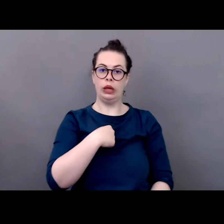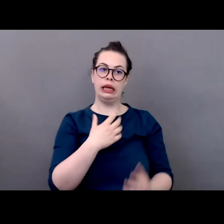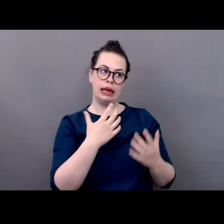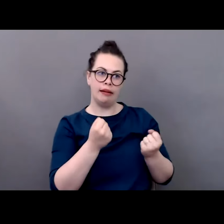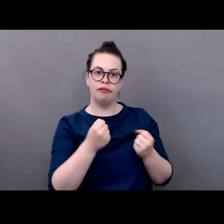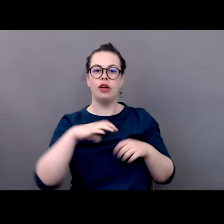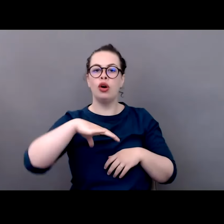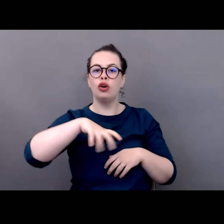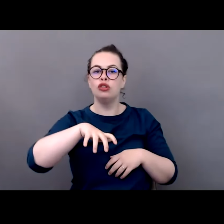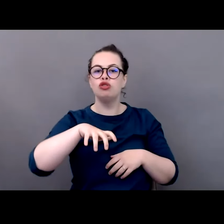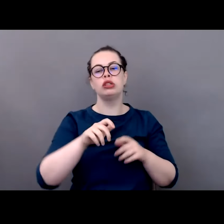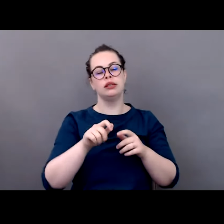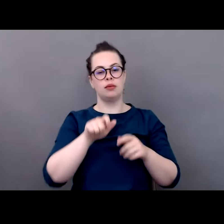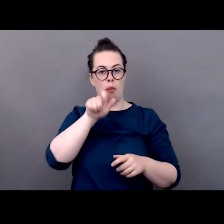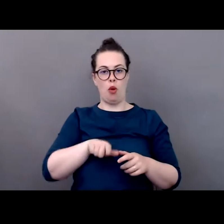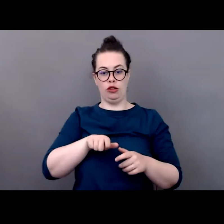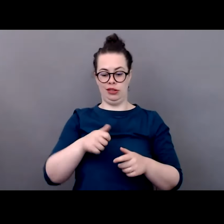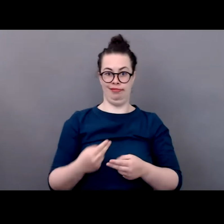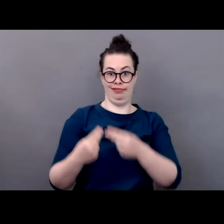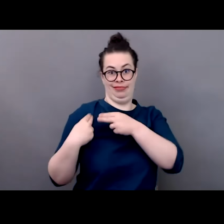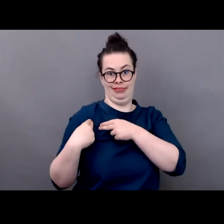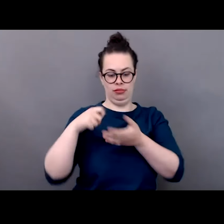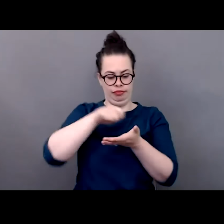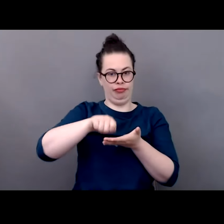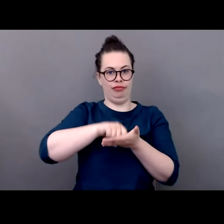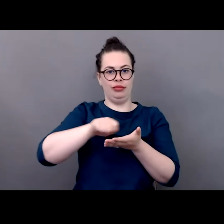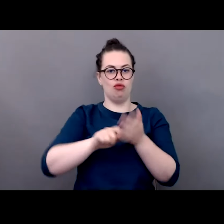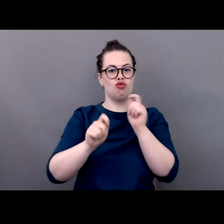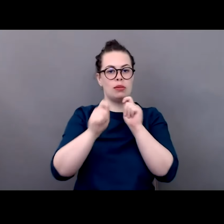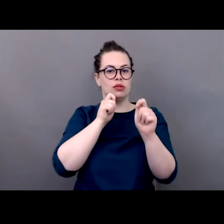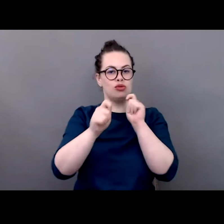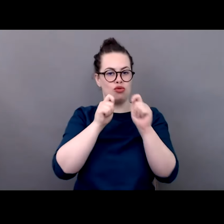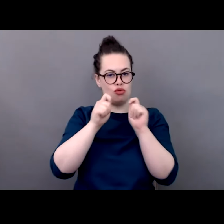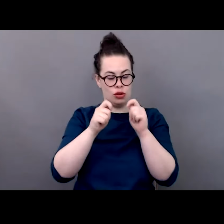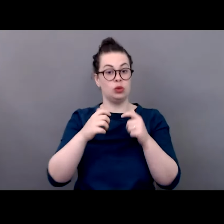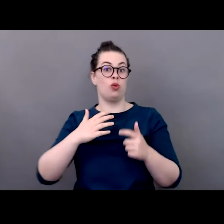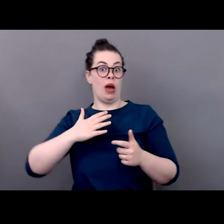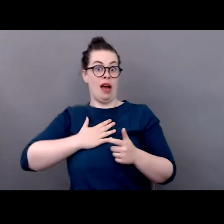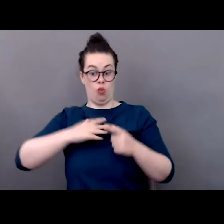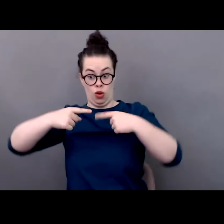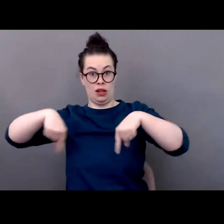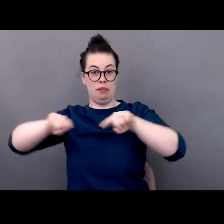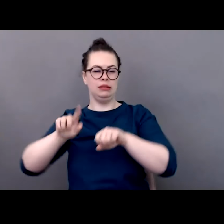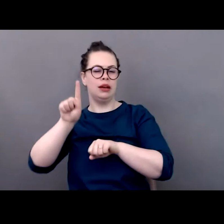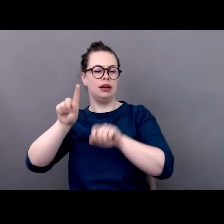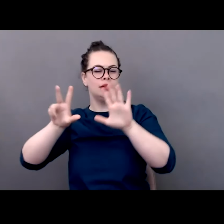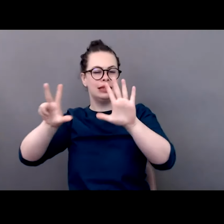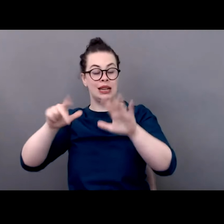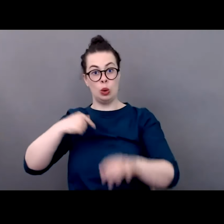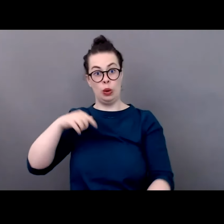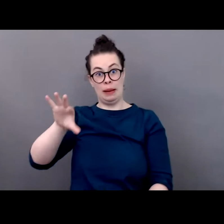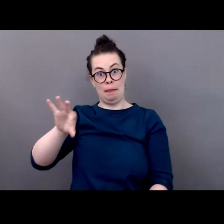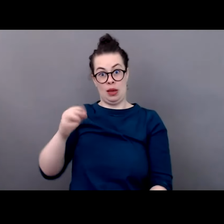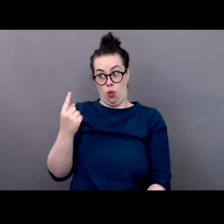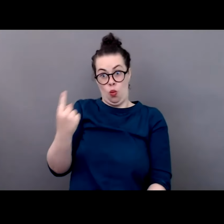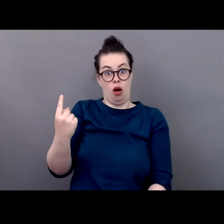country rapporteur, a member of the committee appointed by the bureau, by its bureau, for summing up all information